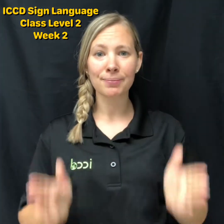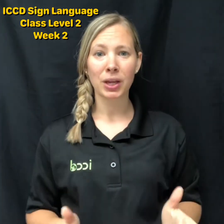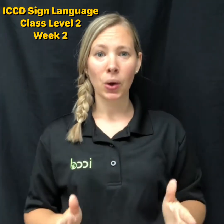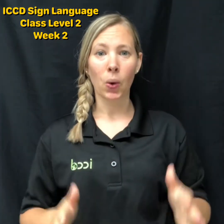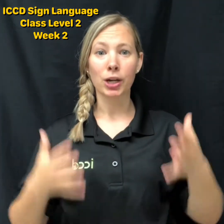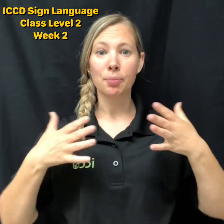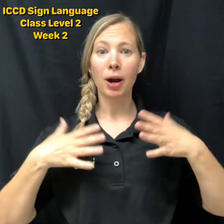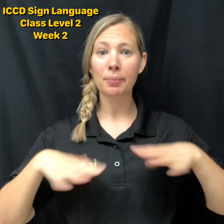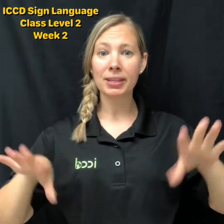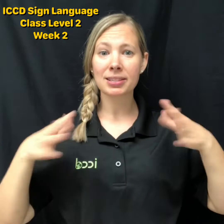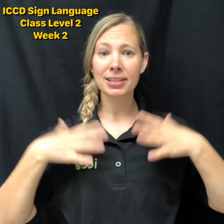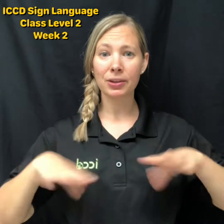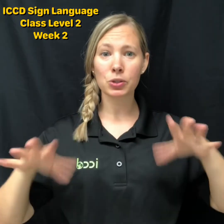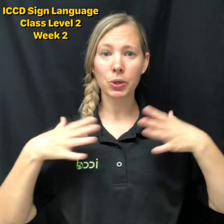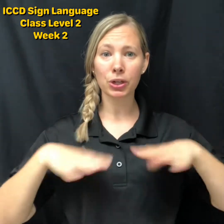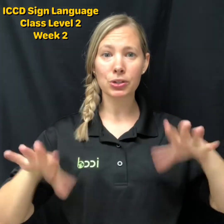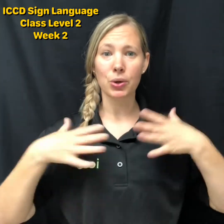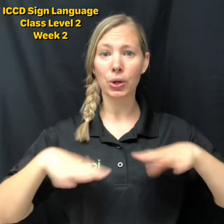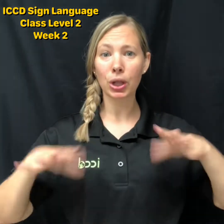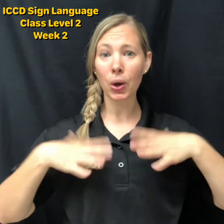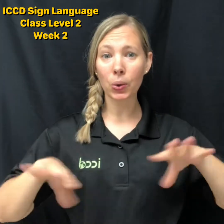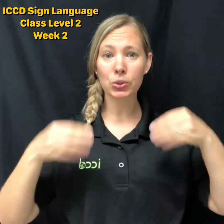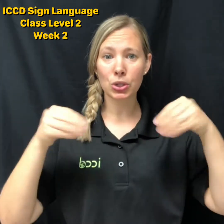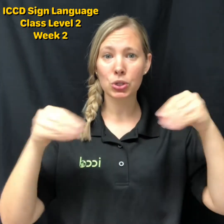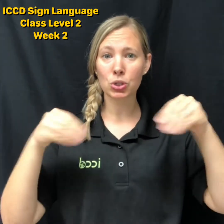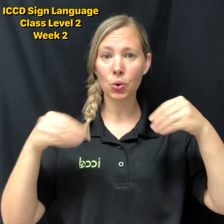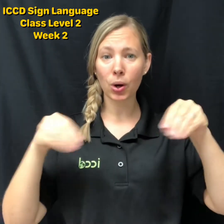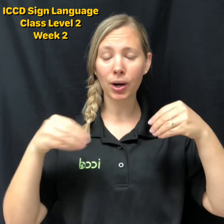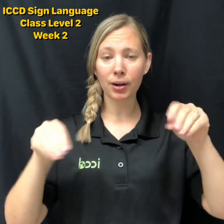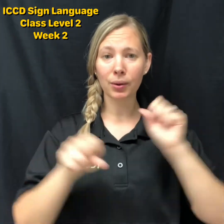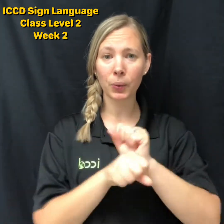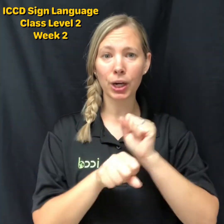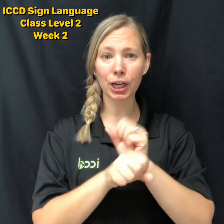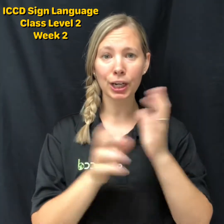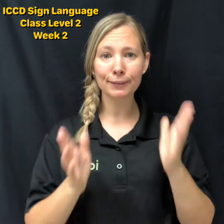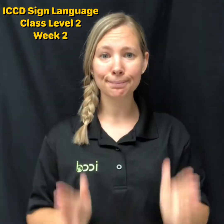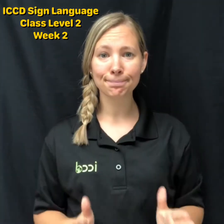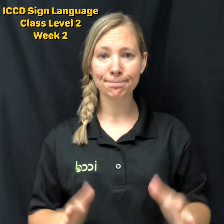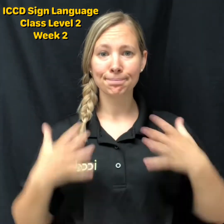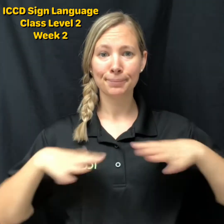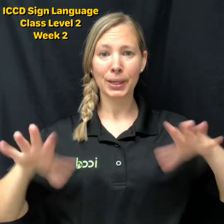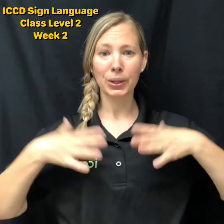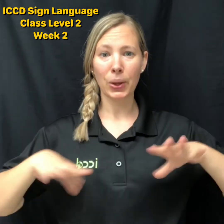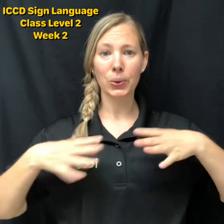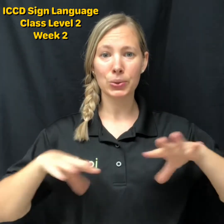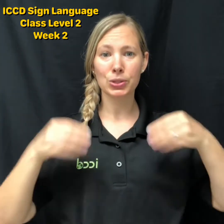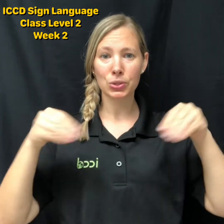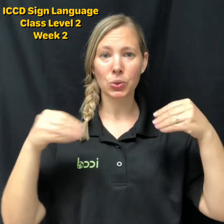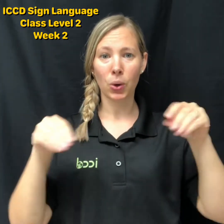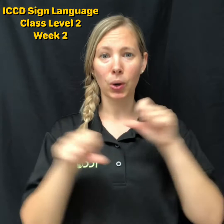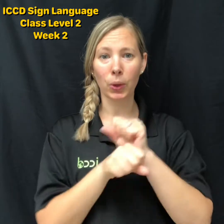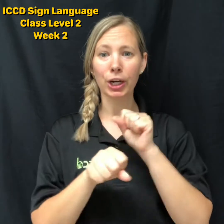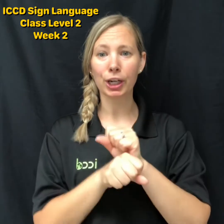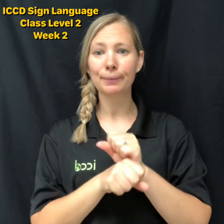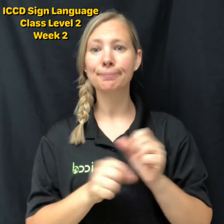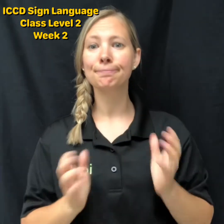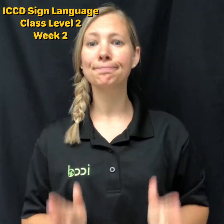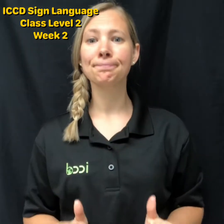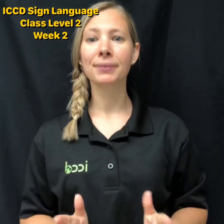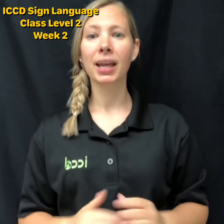or a department sales worker, so clothes store worker, clothes store worker.